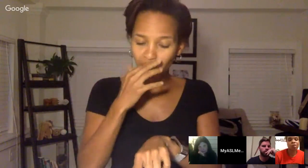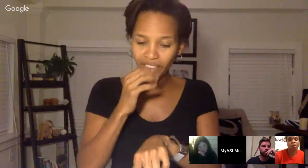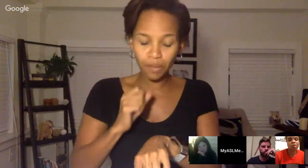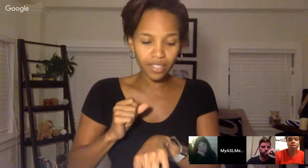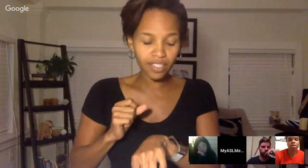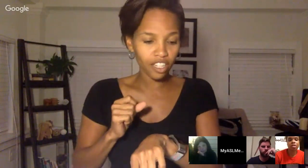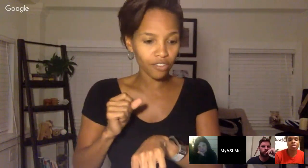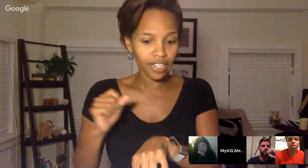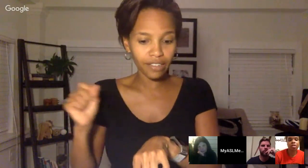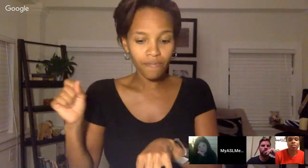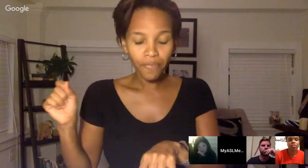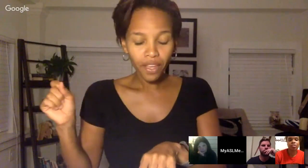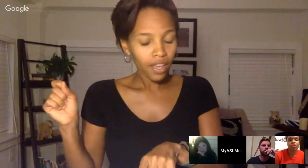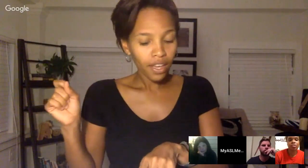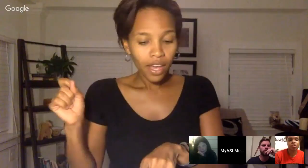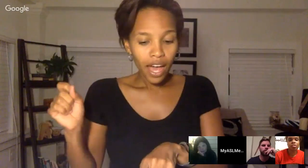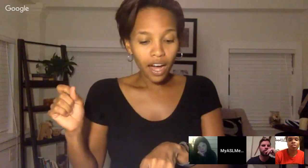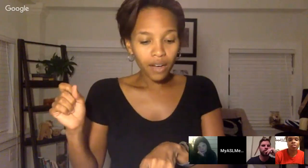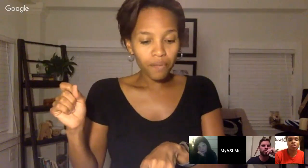I forgot the name of the city already.